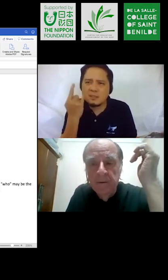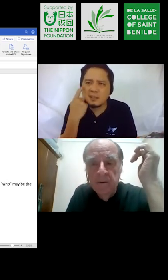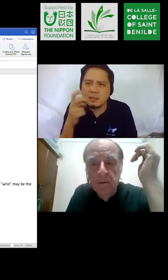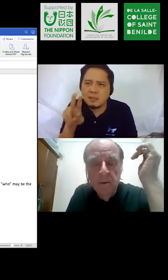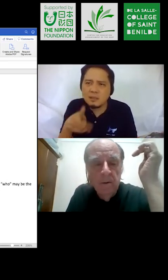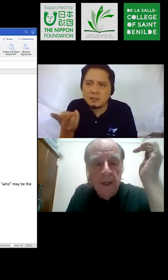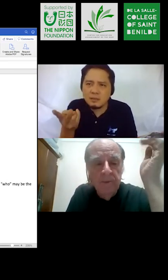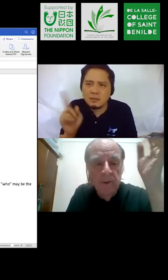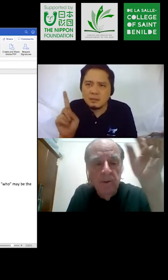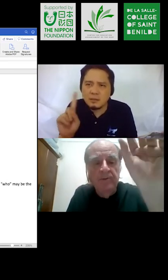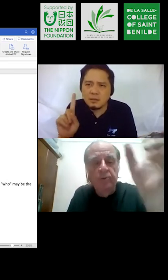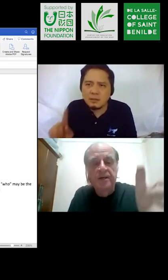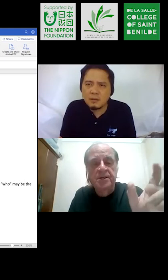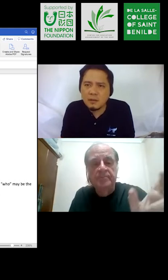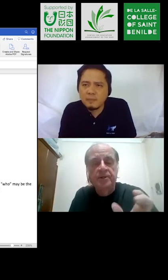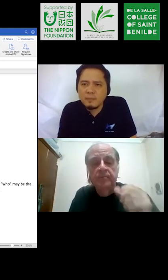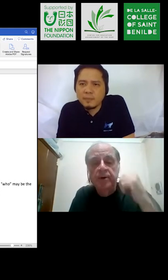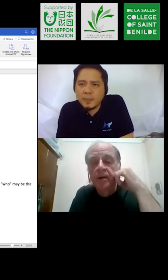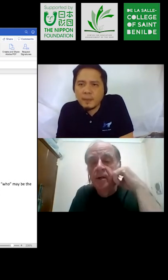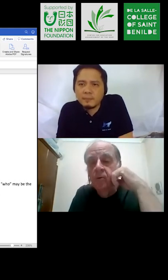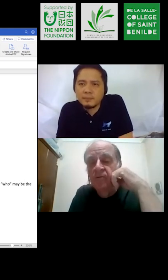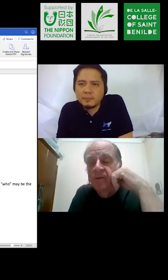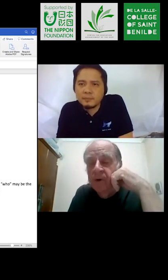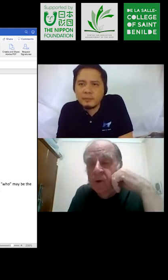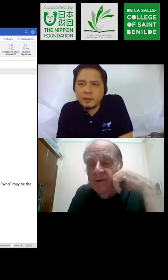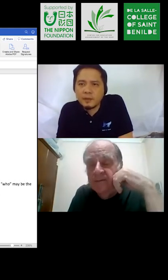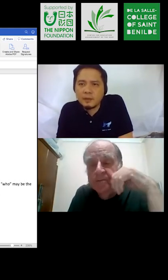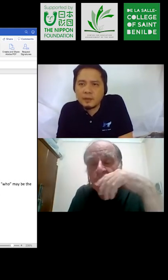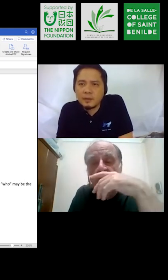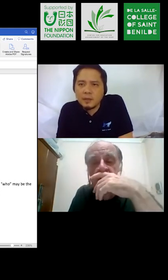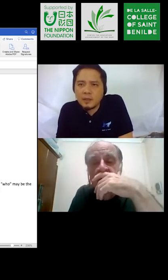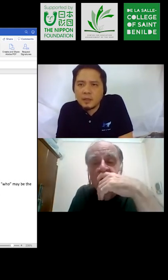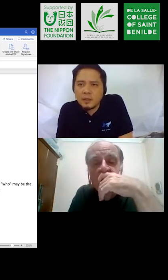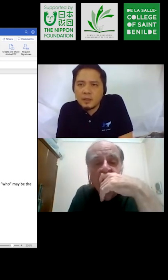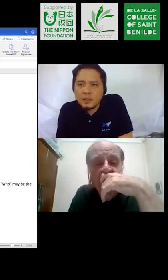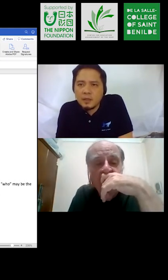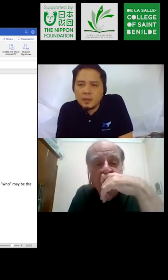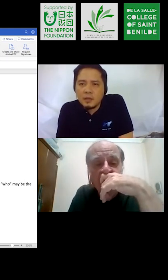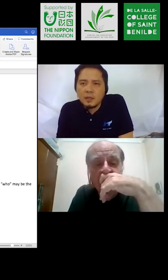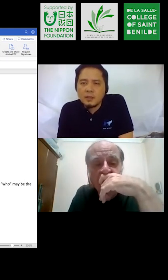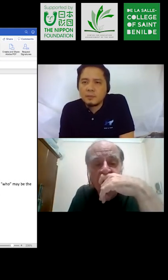You mean flip around subject and predicate, or flip the order?